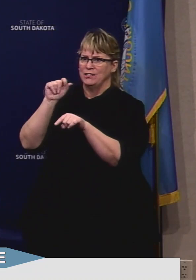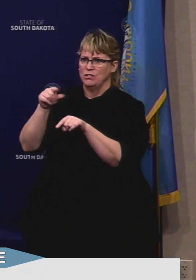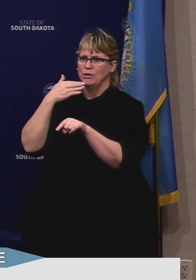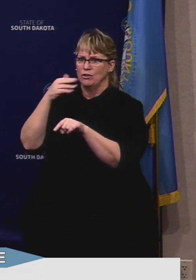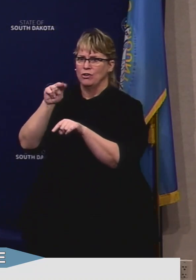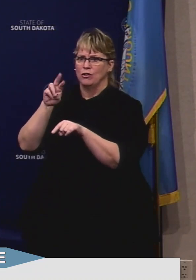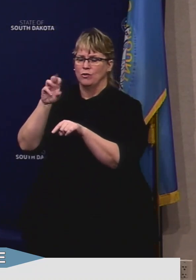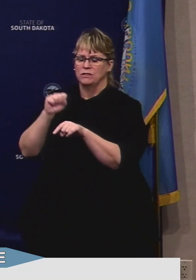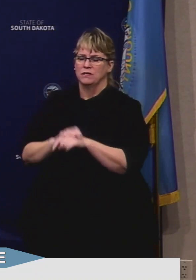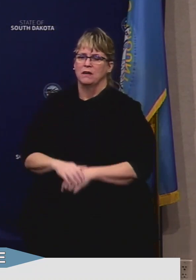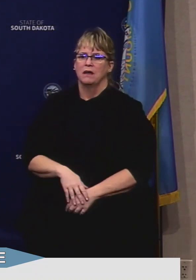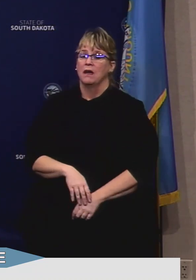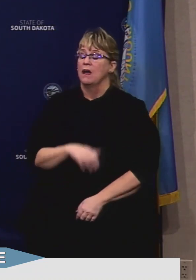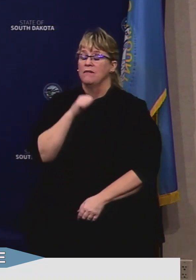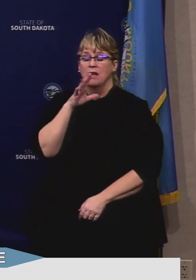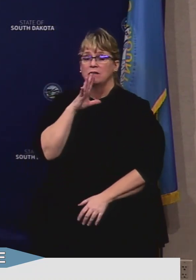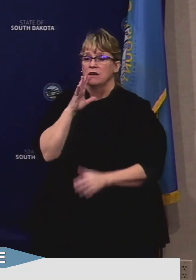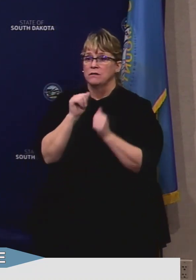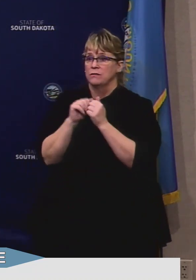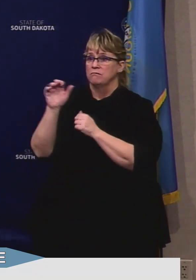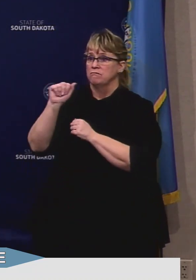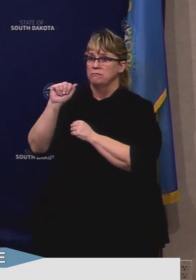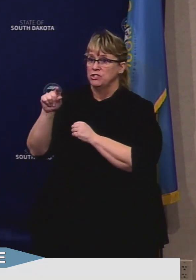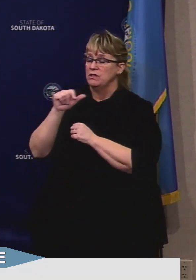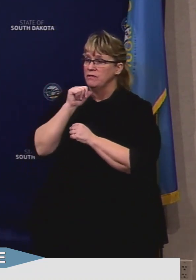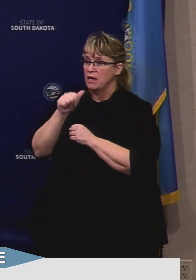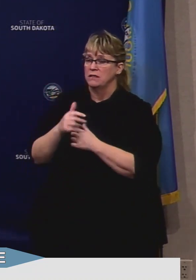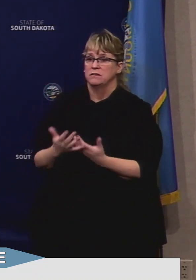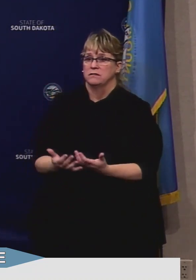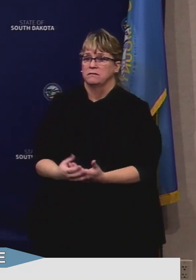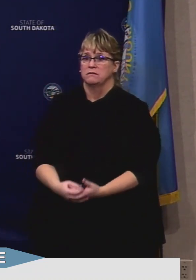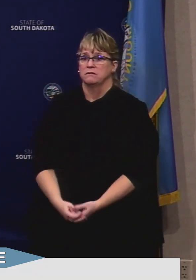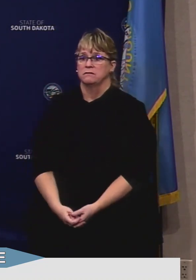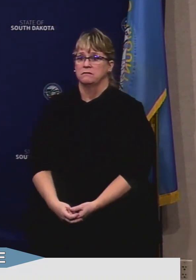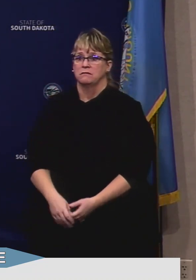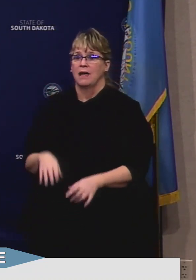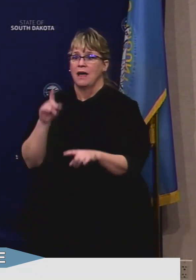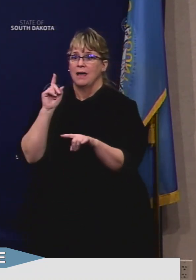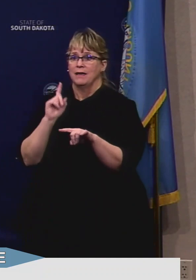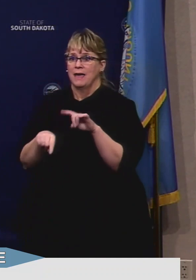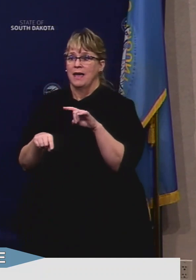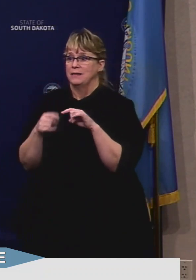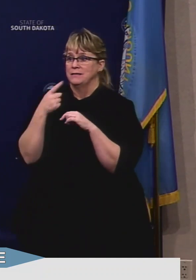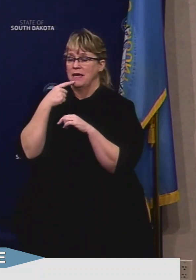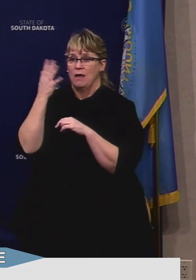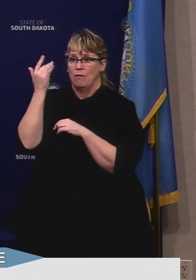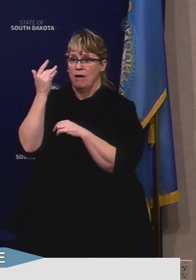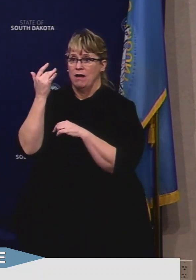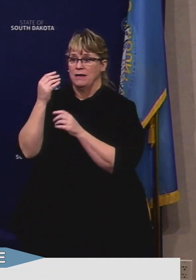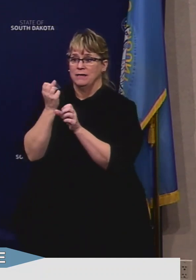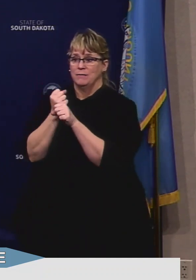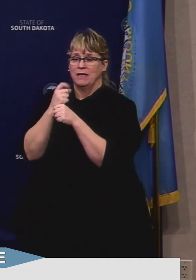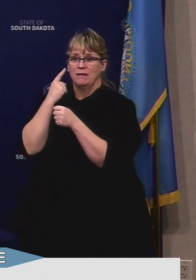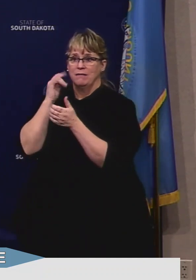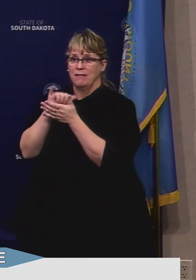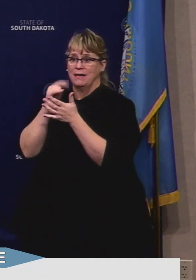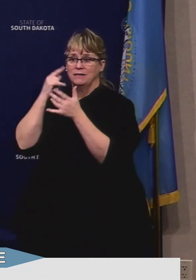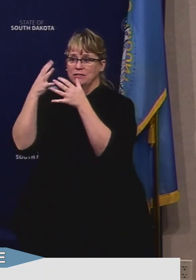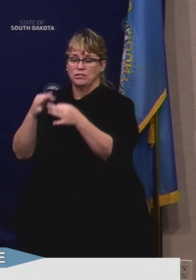Well, I haven't spoken to the Attorney General, and I cannot speak to why he's making that decision.